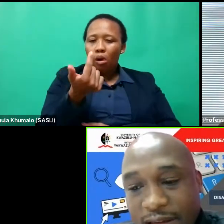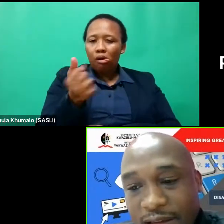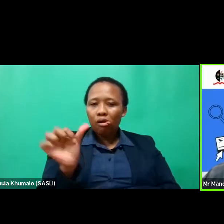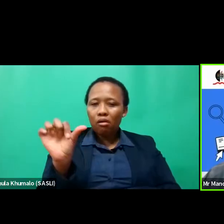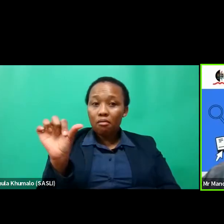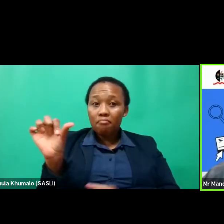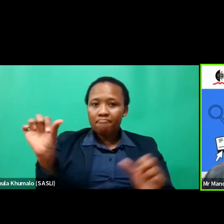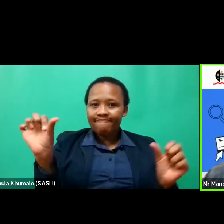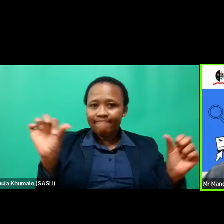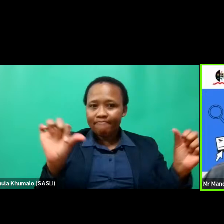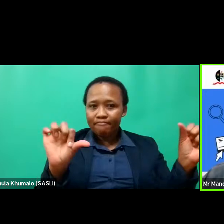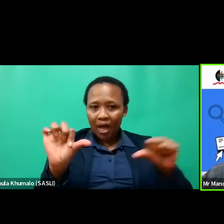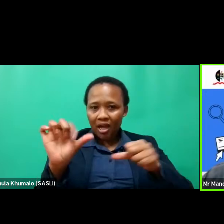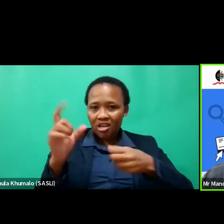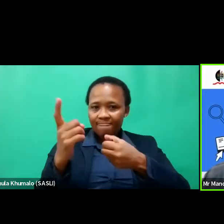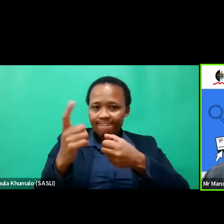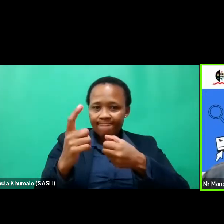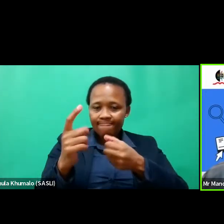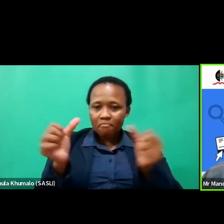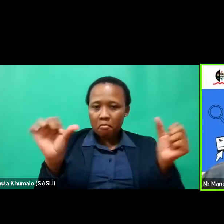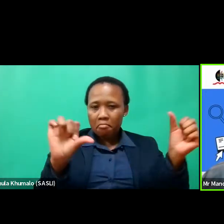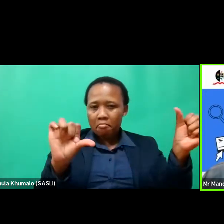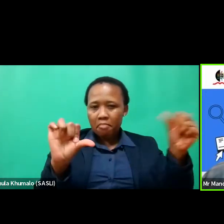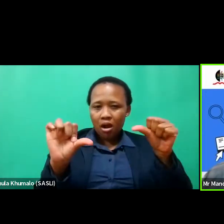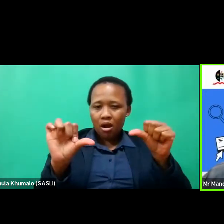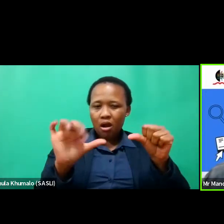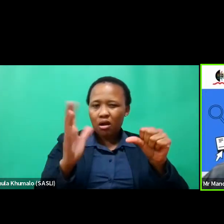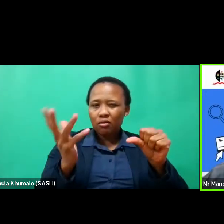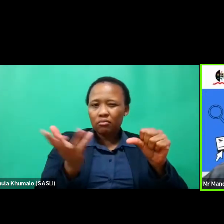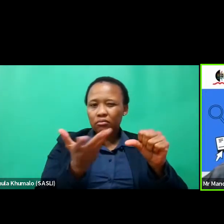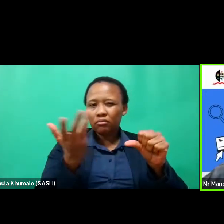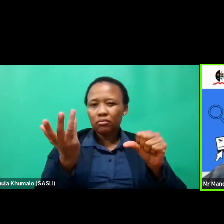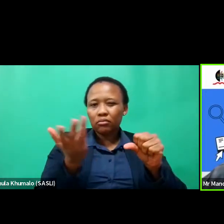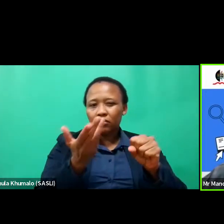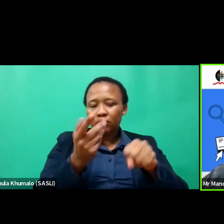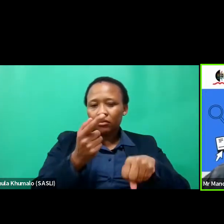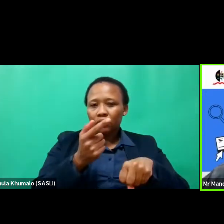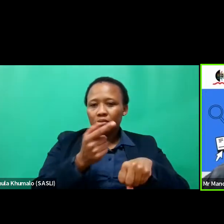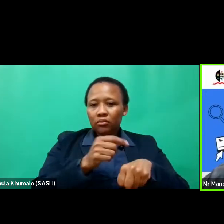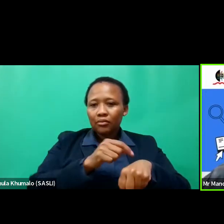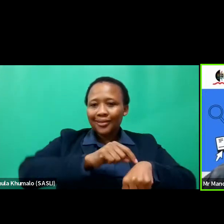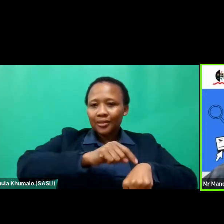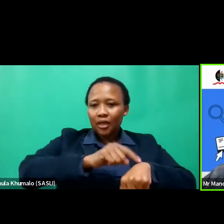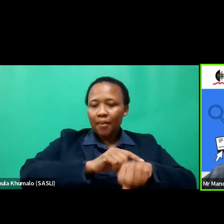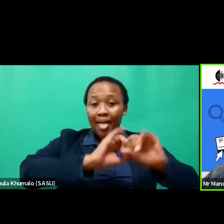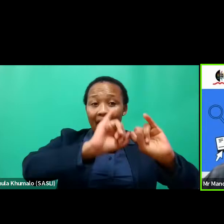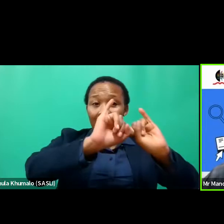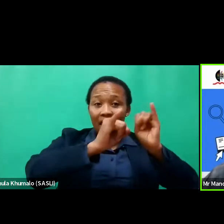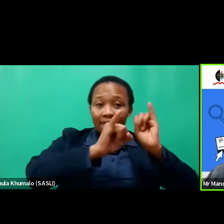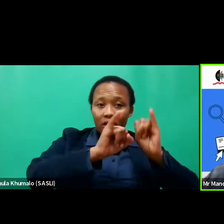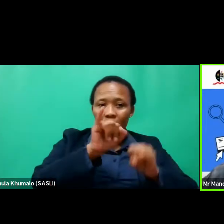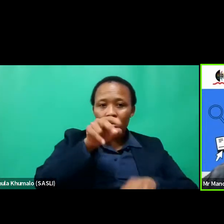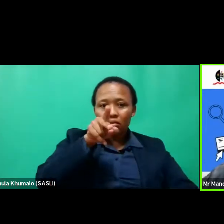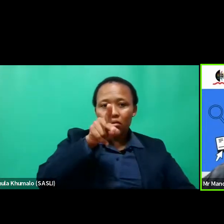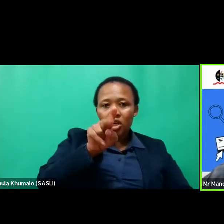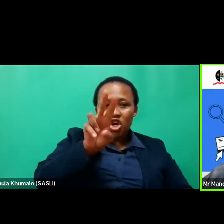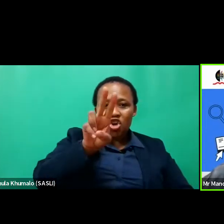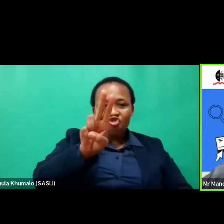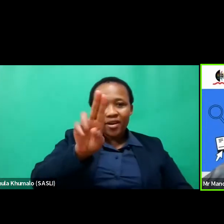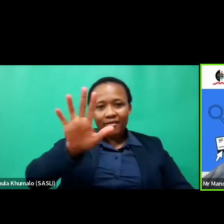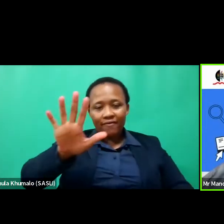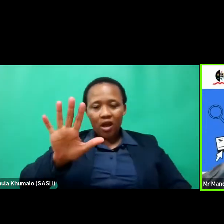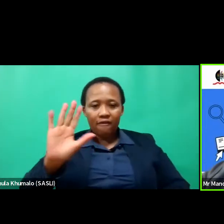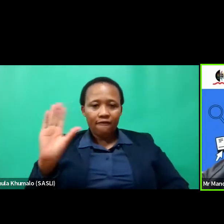by, let's say, 25 minutes past 11. So we are